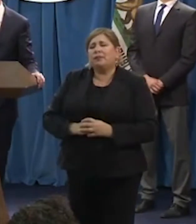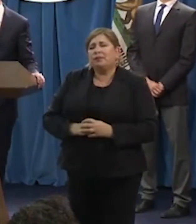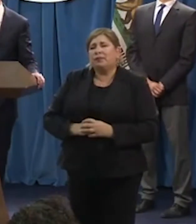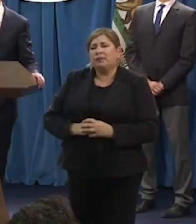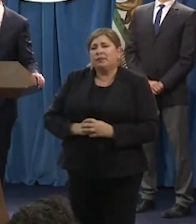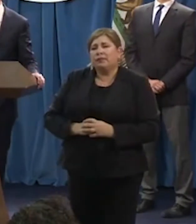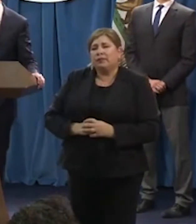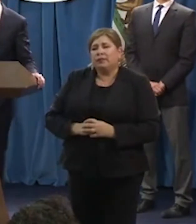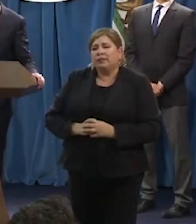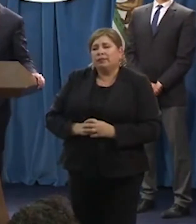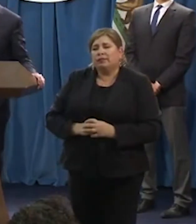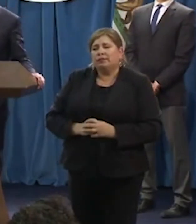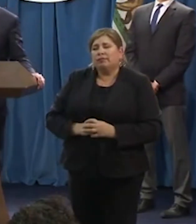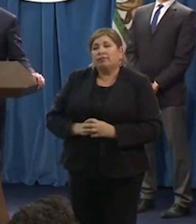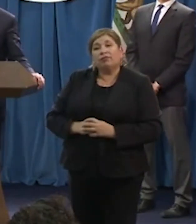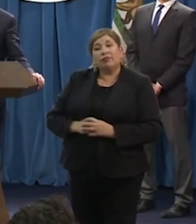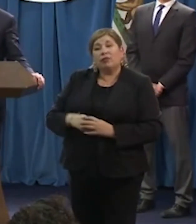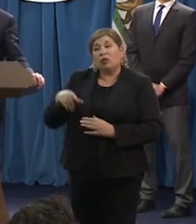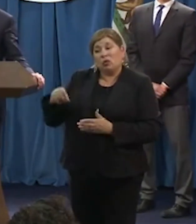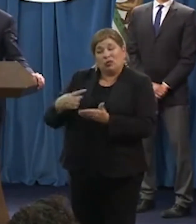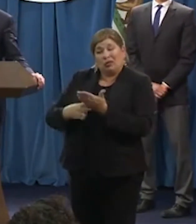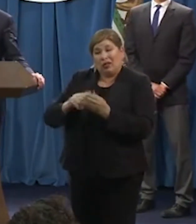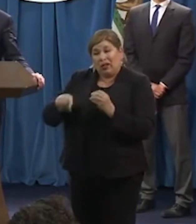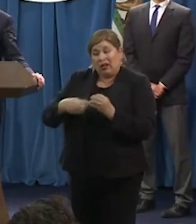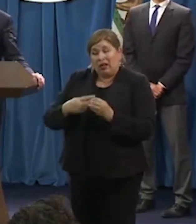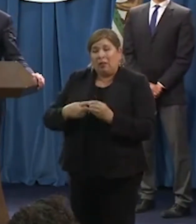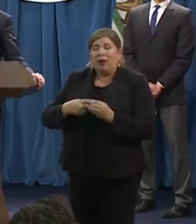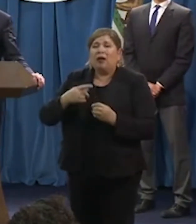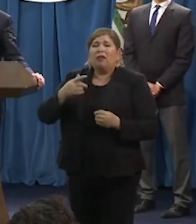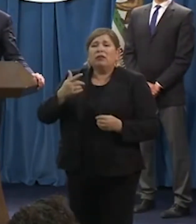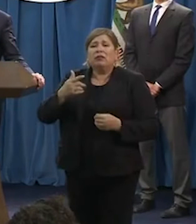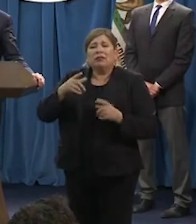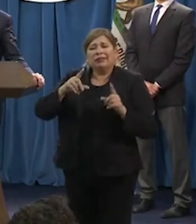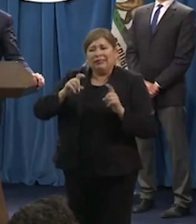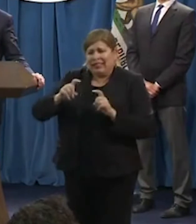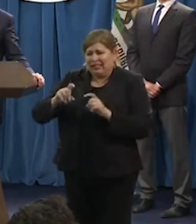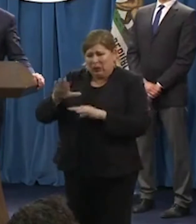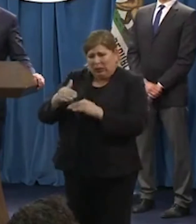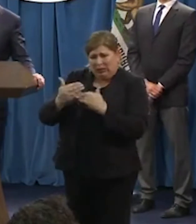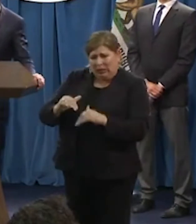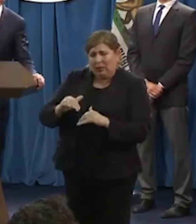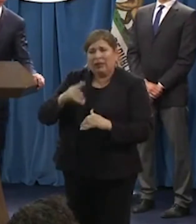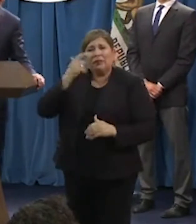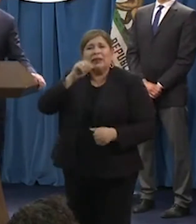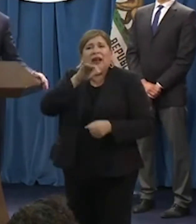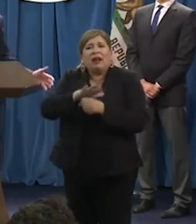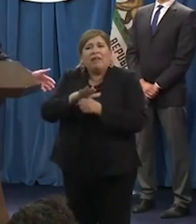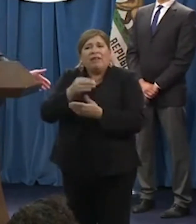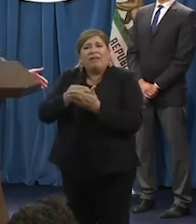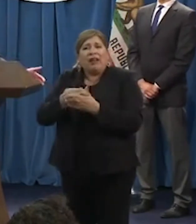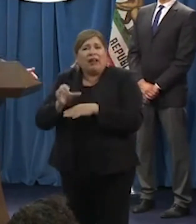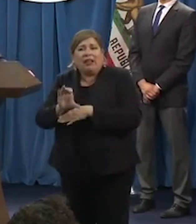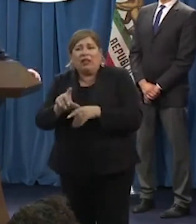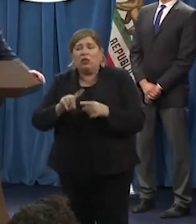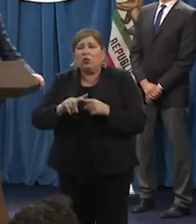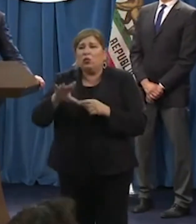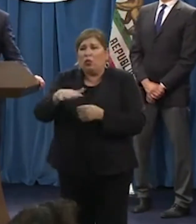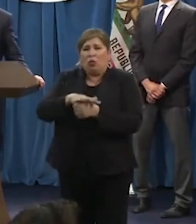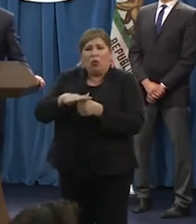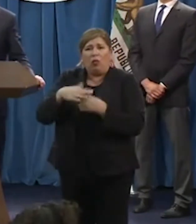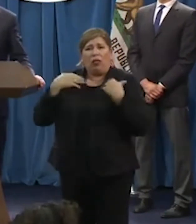on testing a result of like lack of funding for county health departments? Is that a factor here? To my knowledge, that's not a